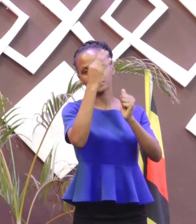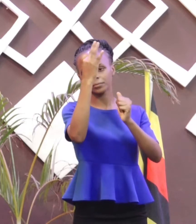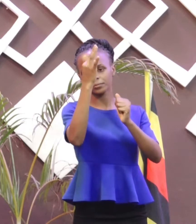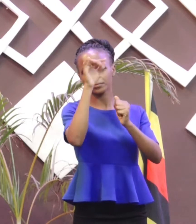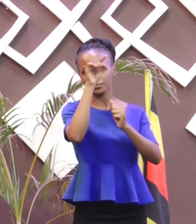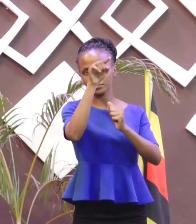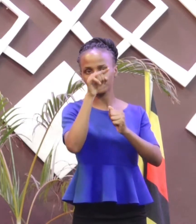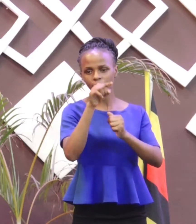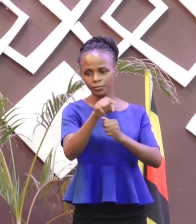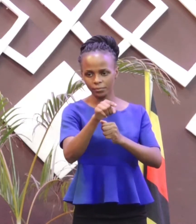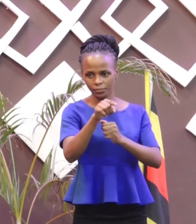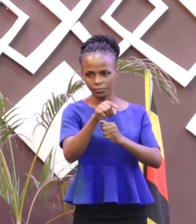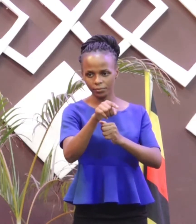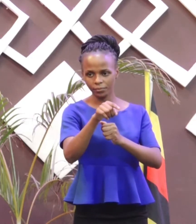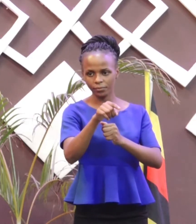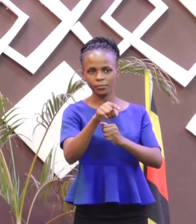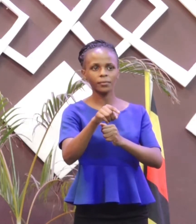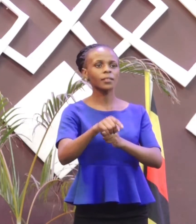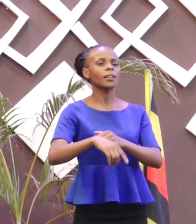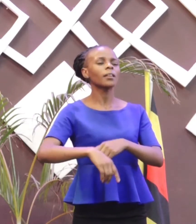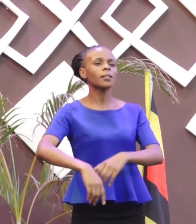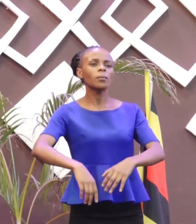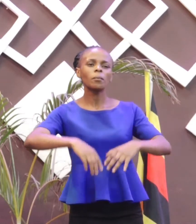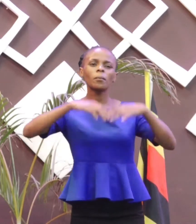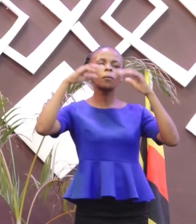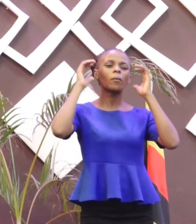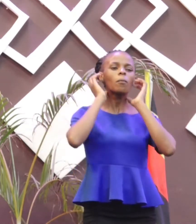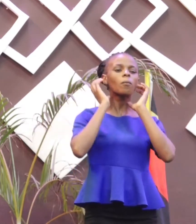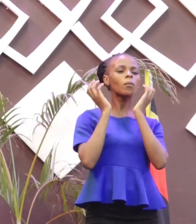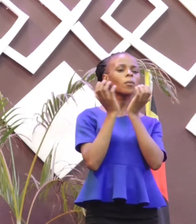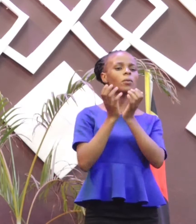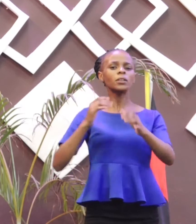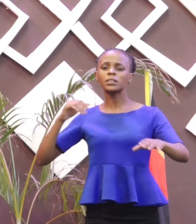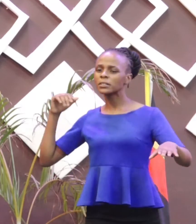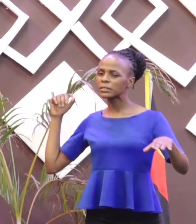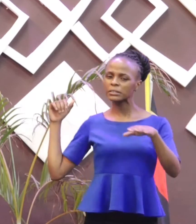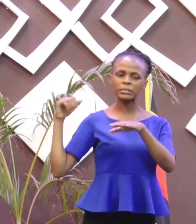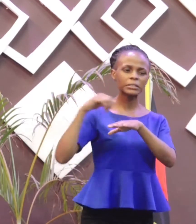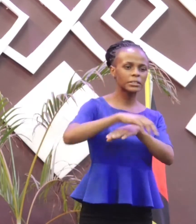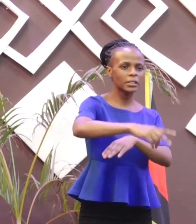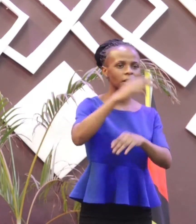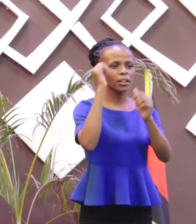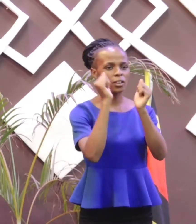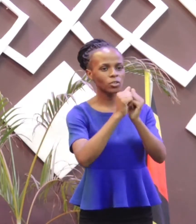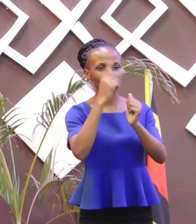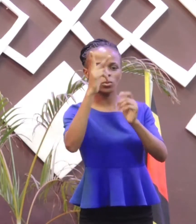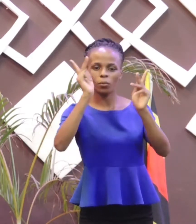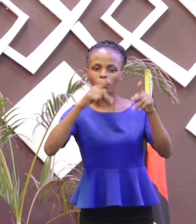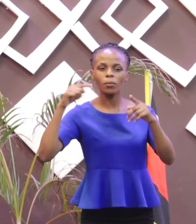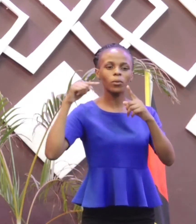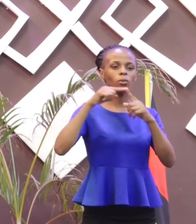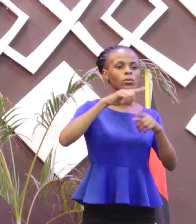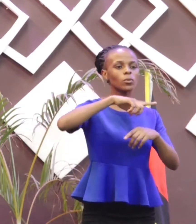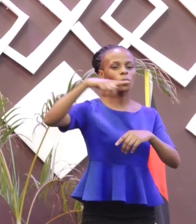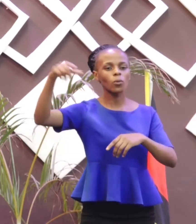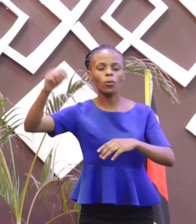ya 13. Moses sends 12 people to go to spy the land. Musa